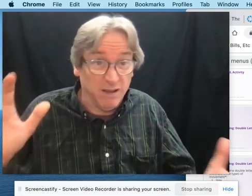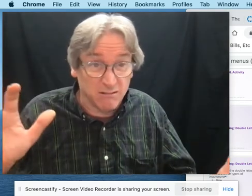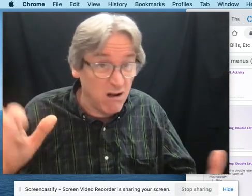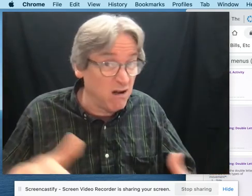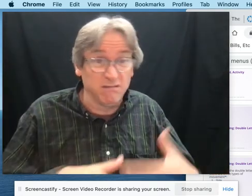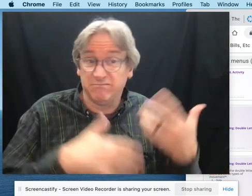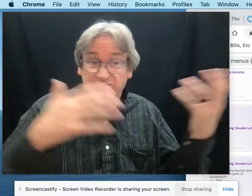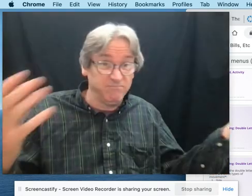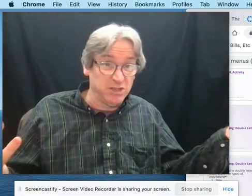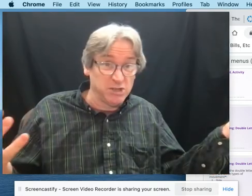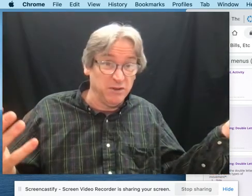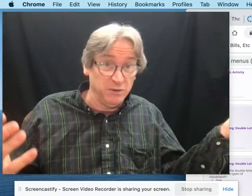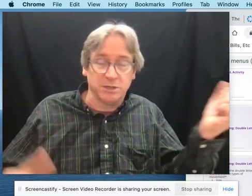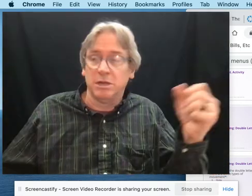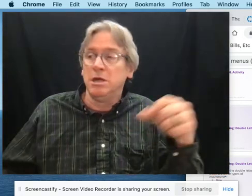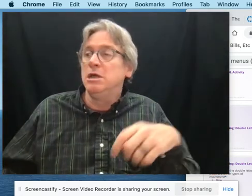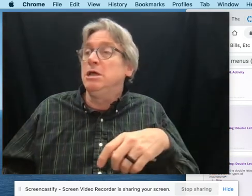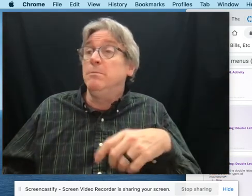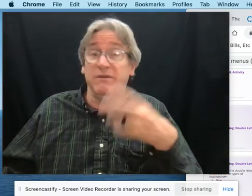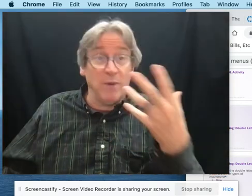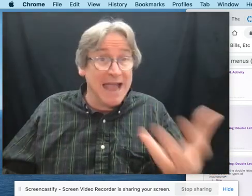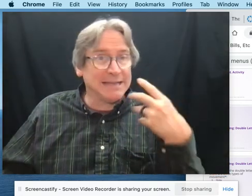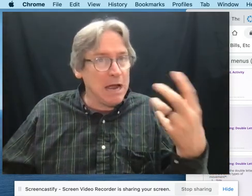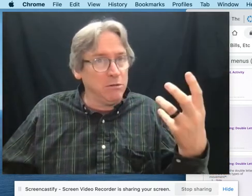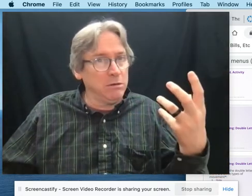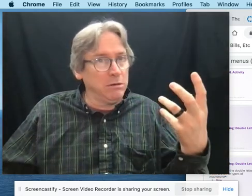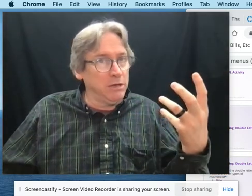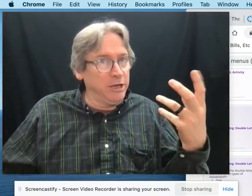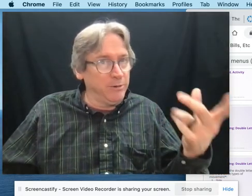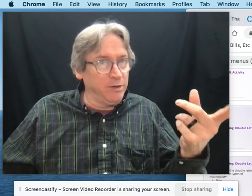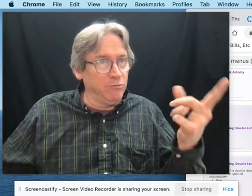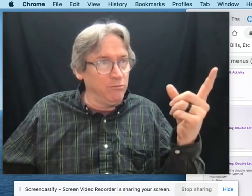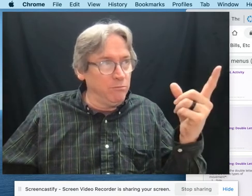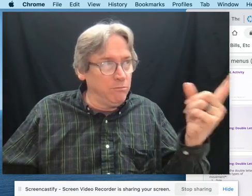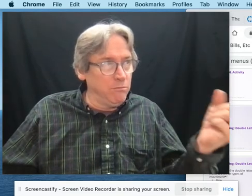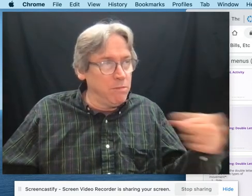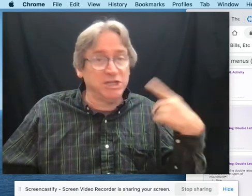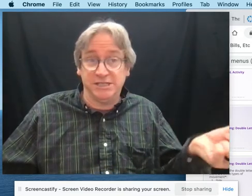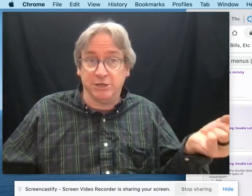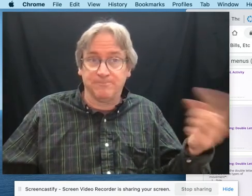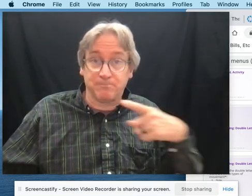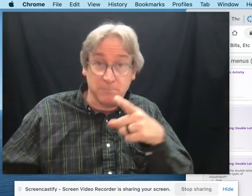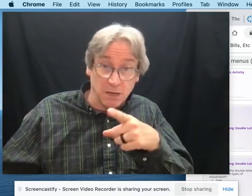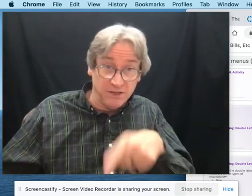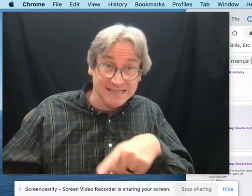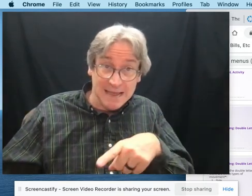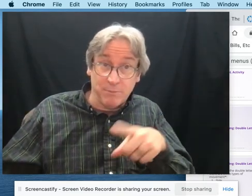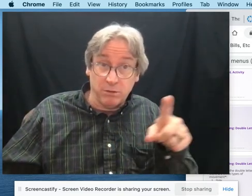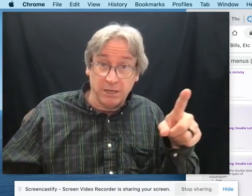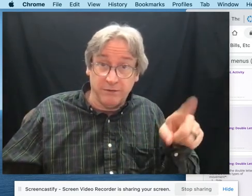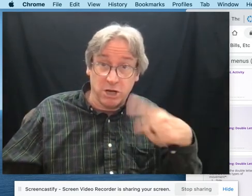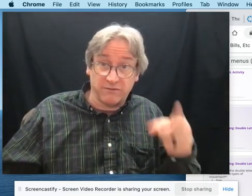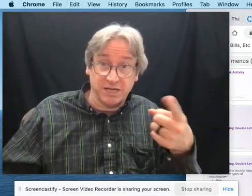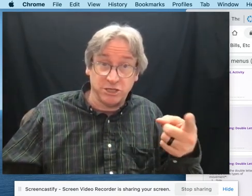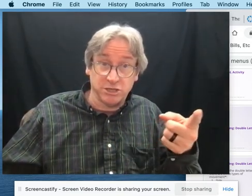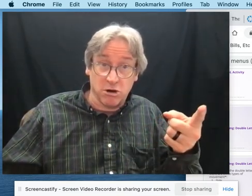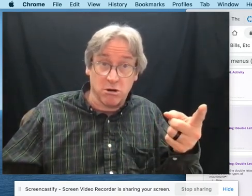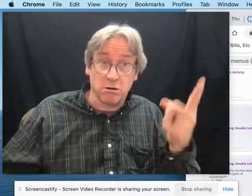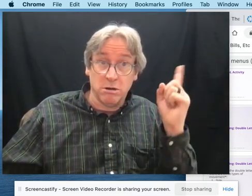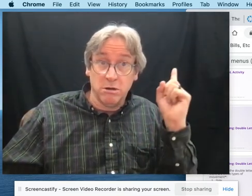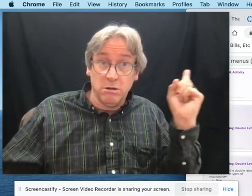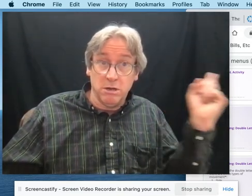or if you spell it wrong, there's confusion. But if you act it out, it could be much easier. The example in the